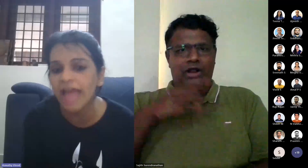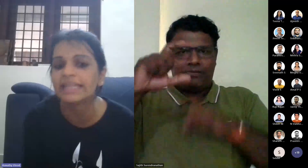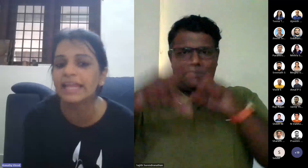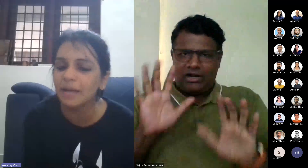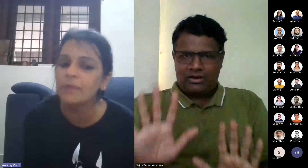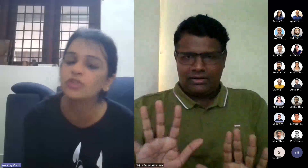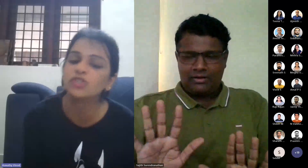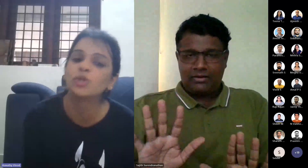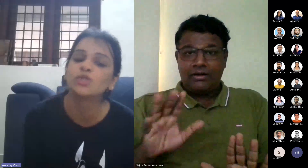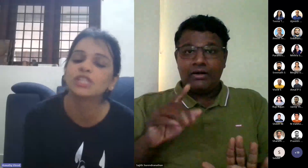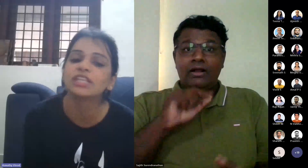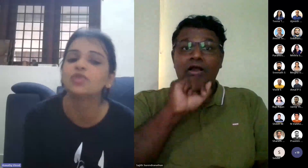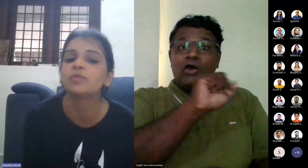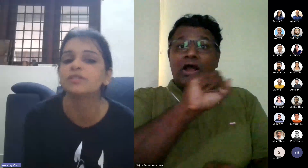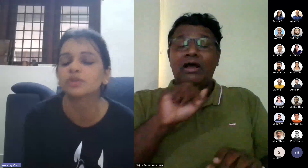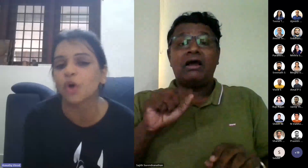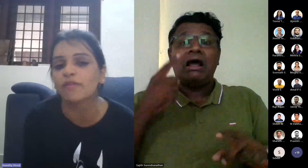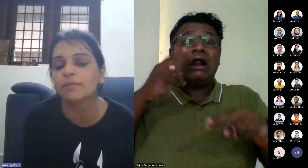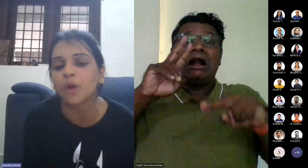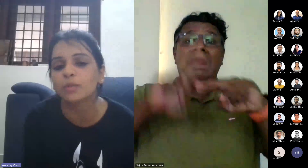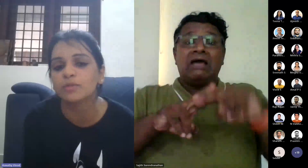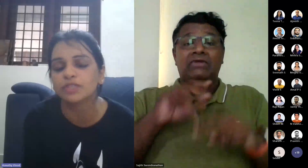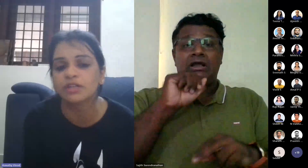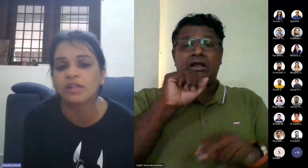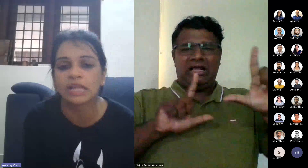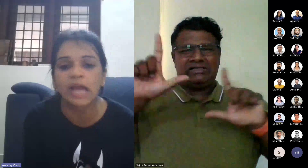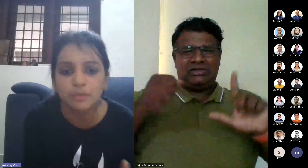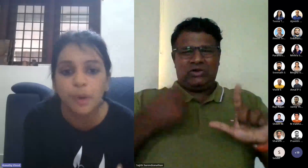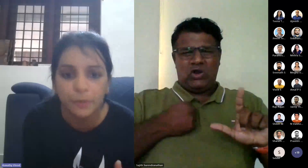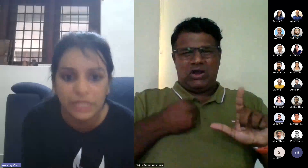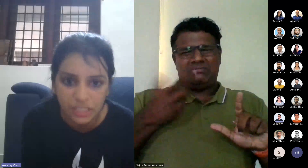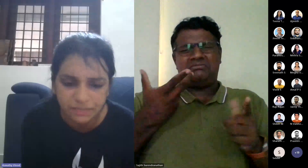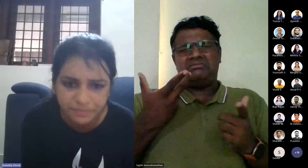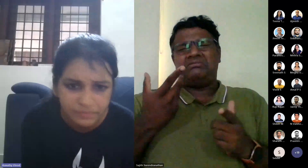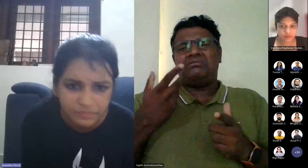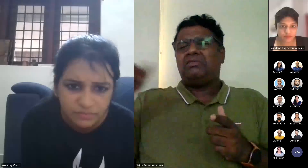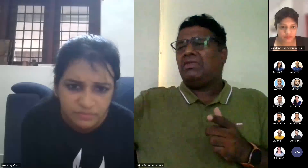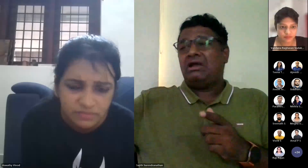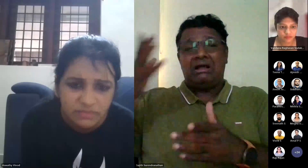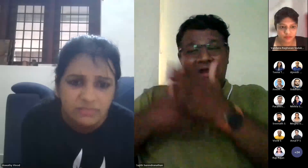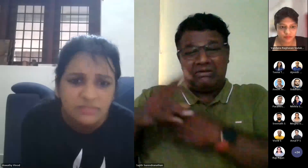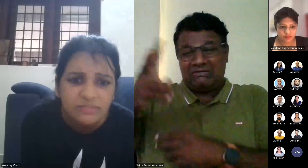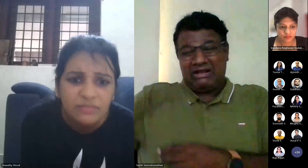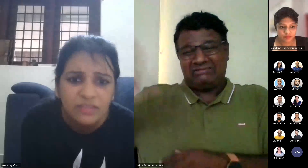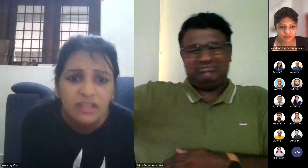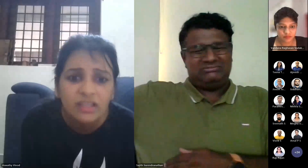inputs and then come up with a solution, and then you'll be solving problems for the larger population.